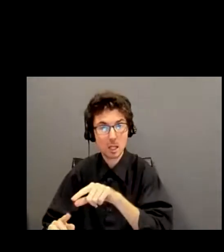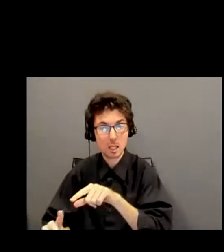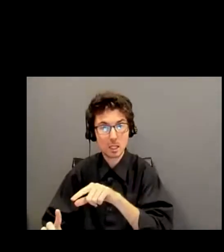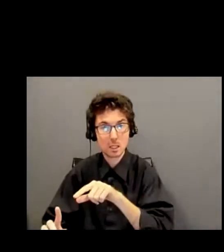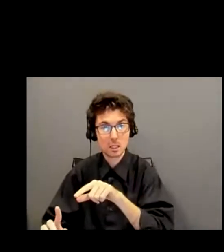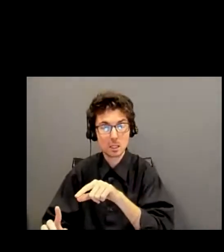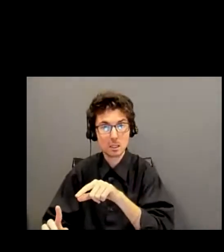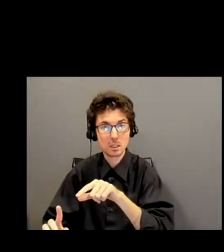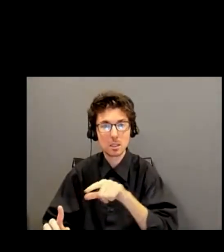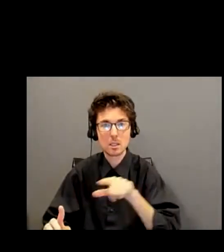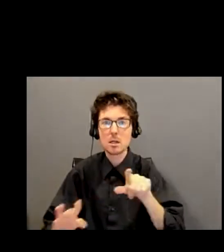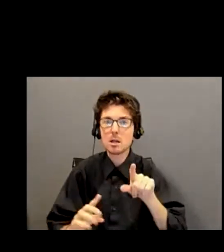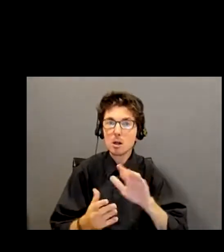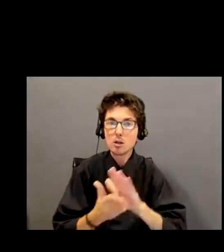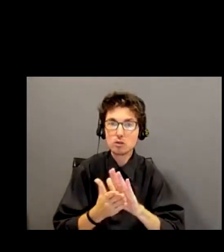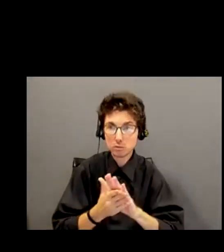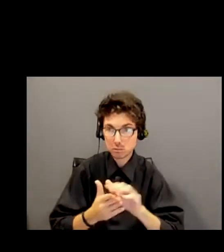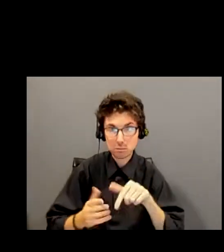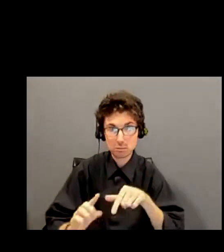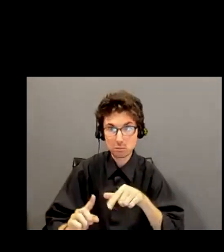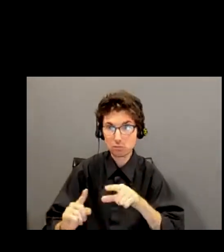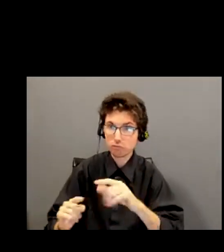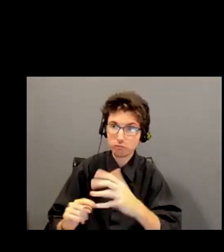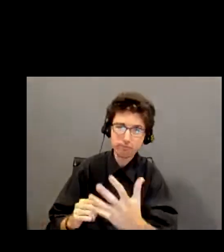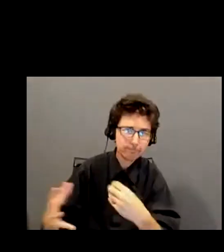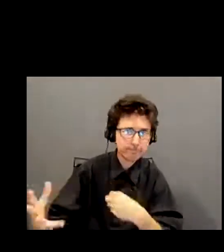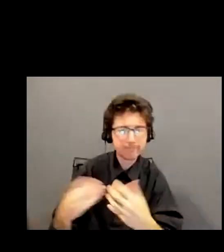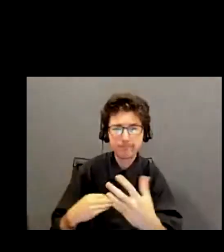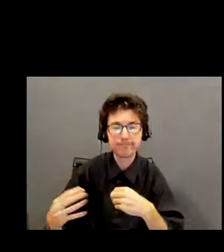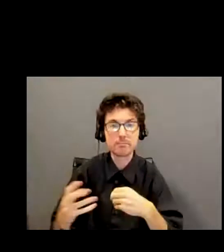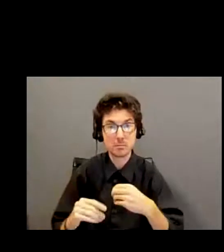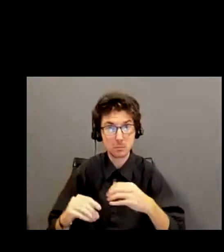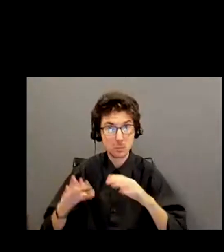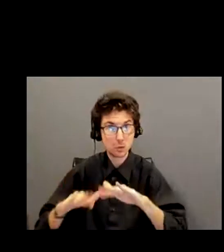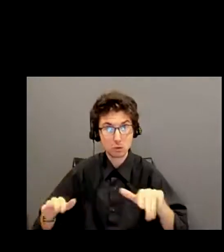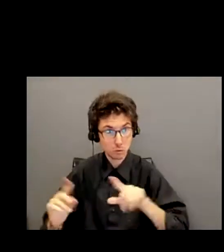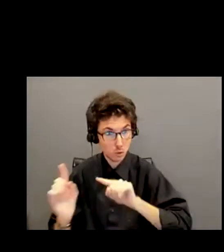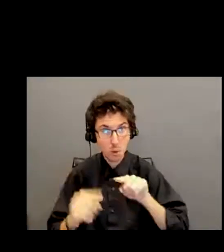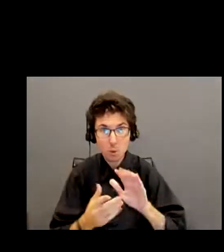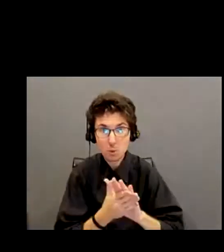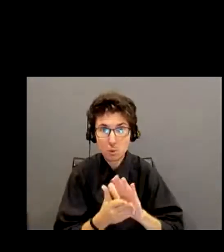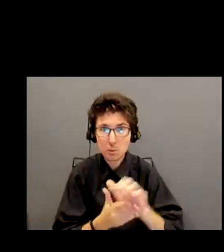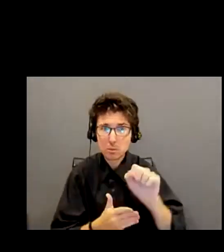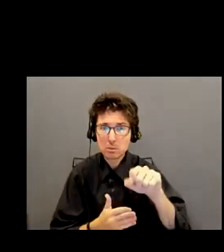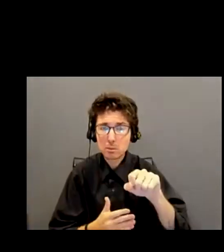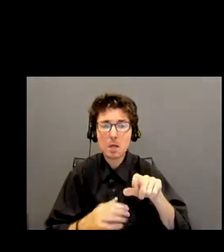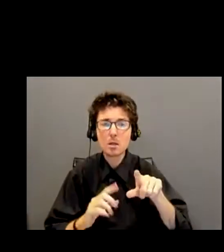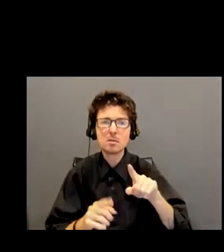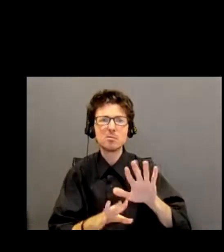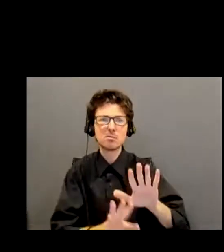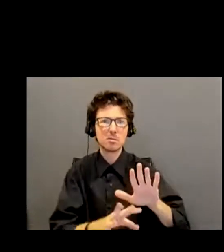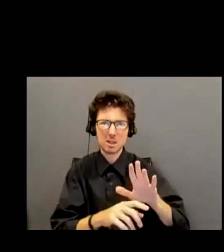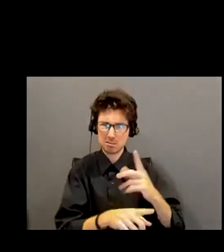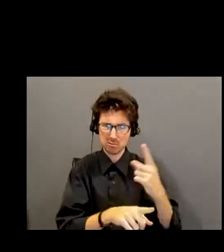who attend school, while over half are integrated in the regular education system, and